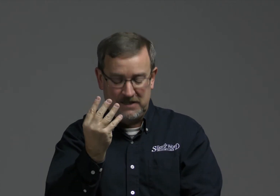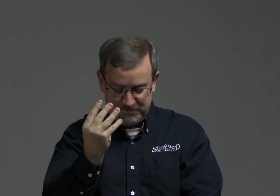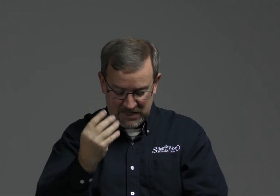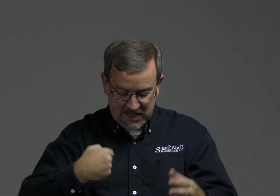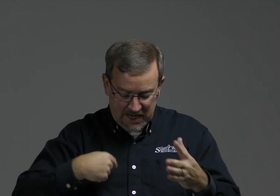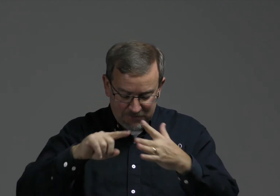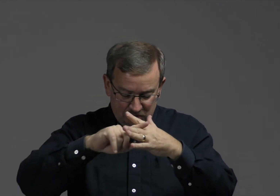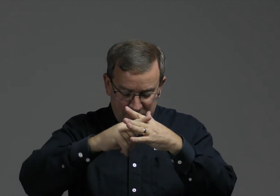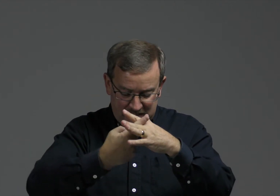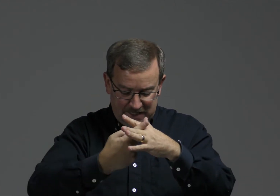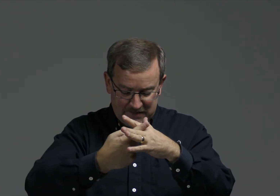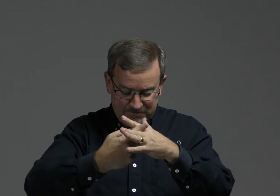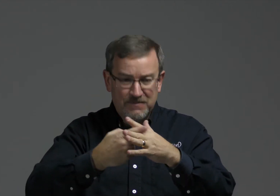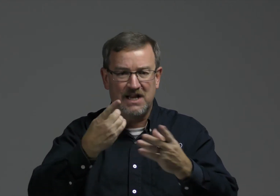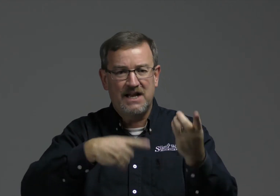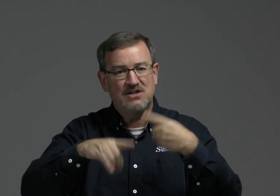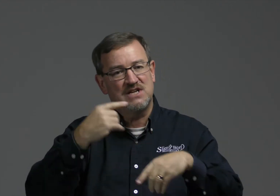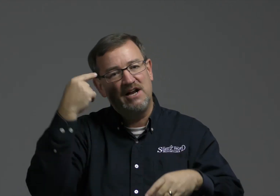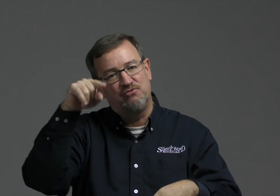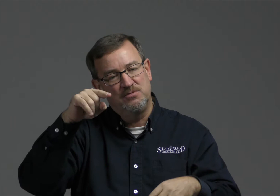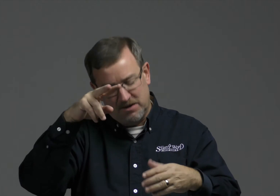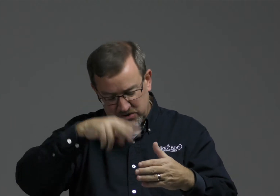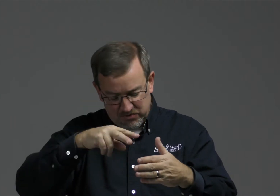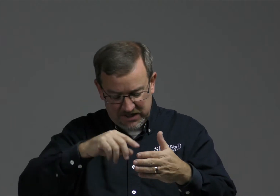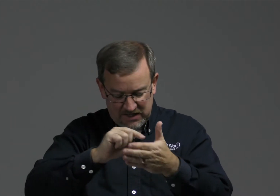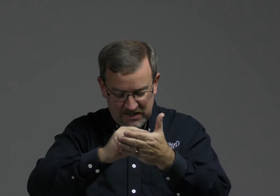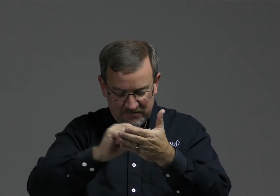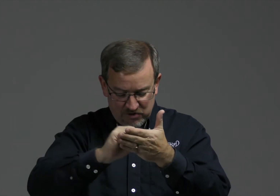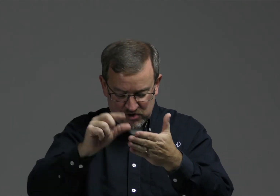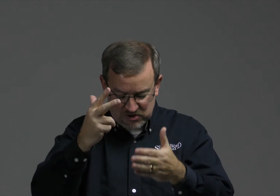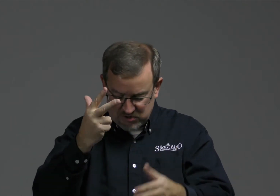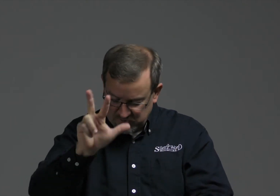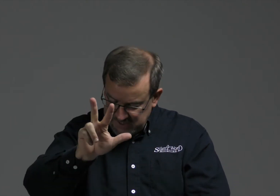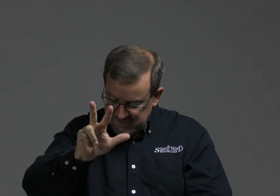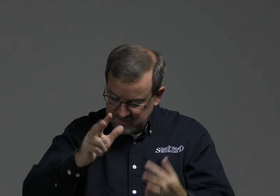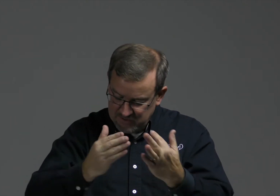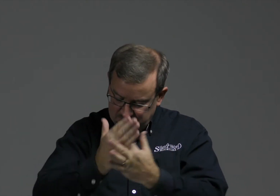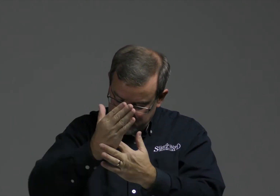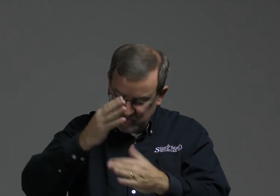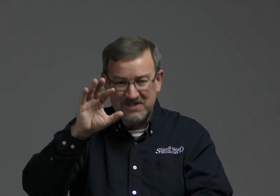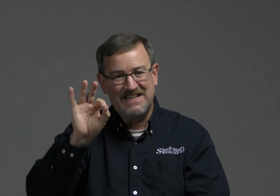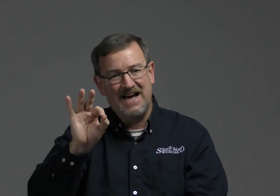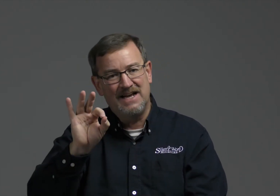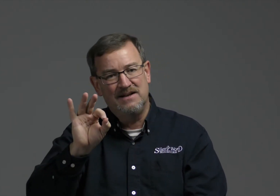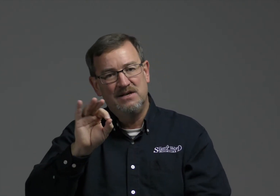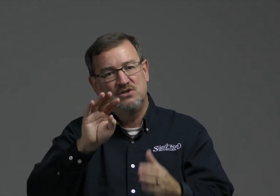14, I'm going to begin, and I'll sign it for you, but I'm going to read verses 3 through 9.